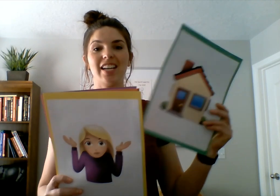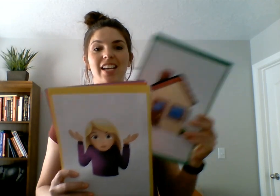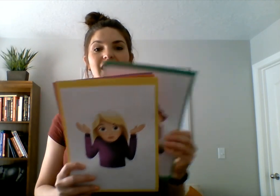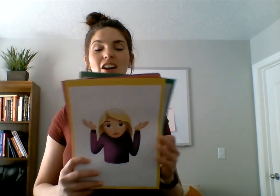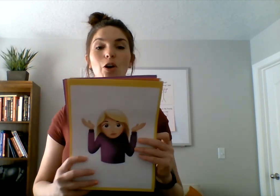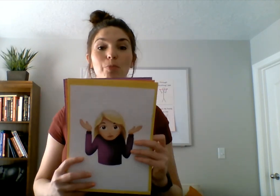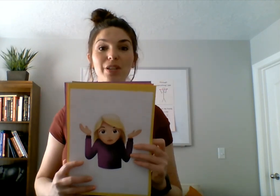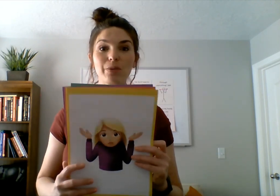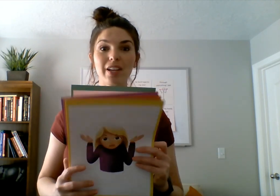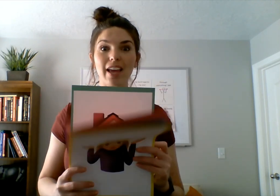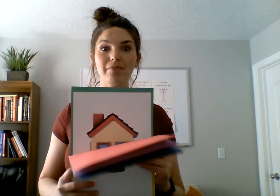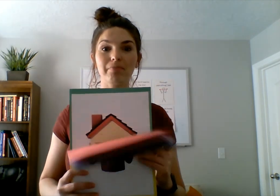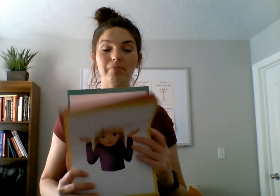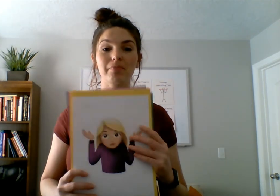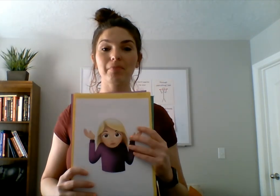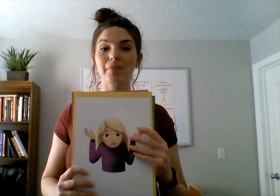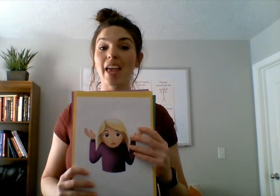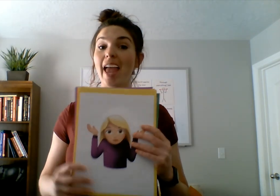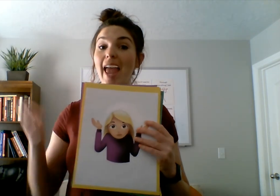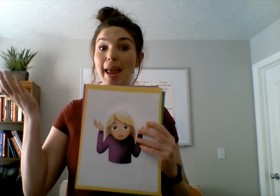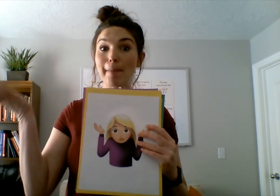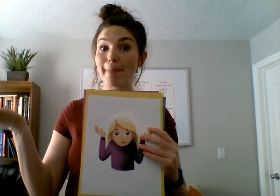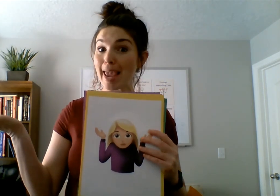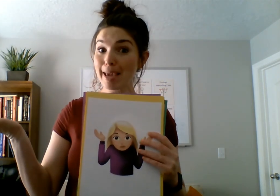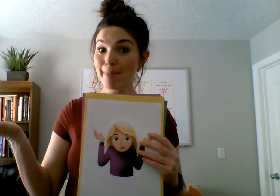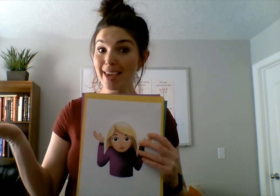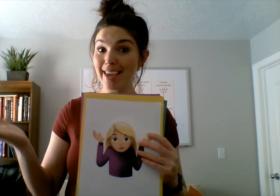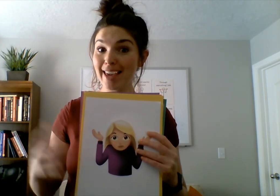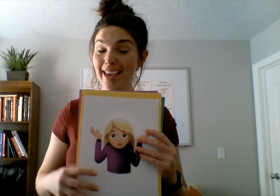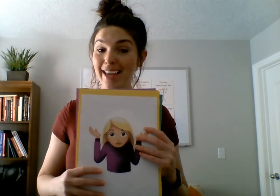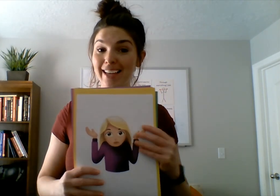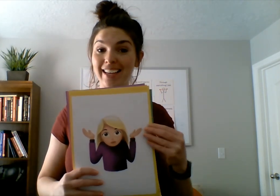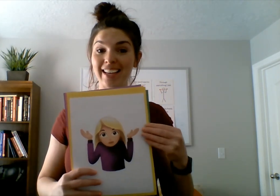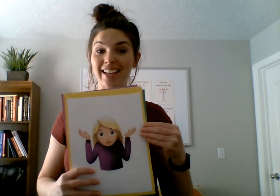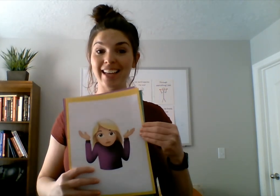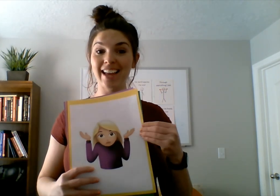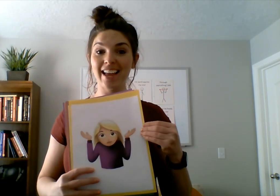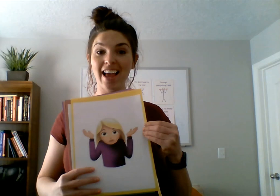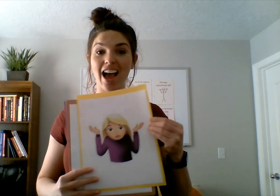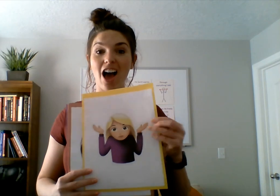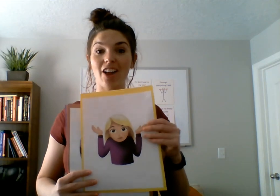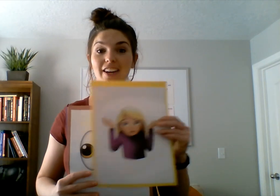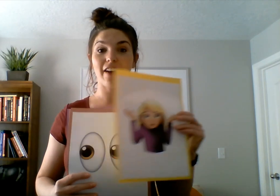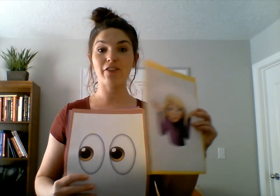Oh, this one again. And maybe I'll never